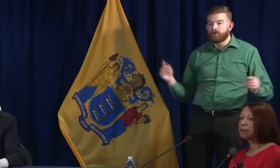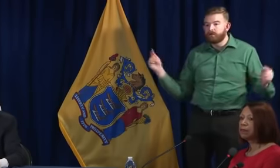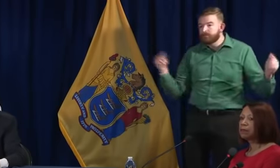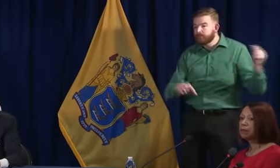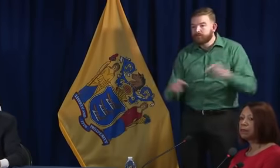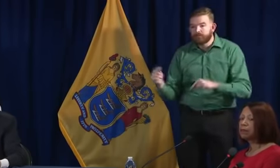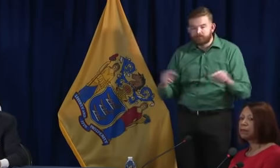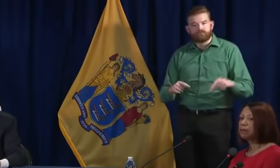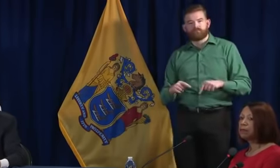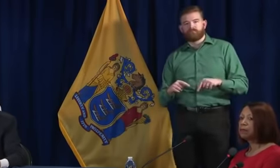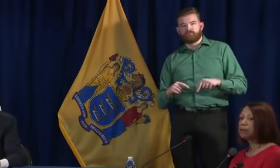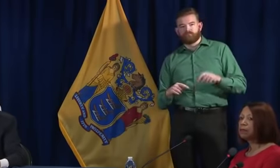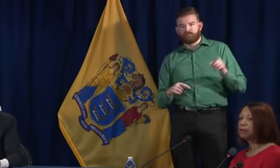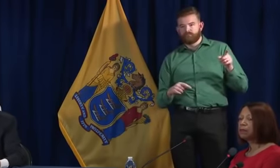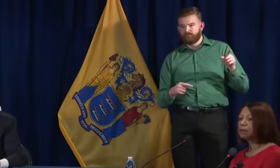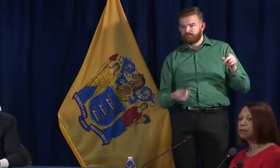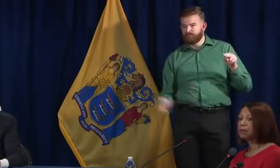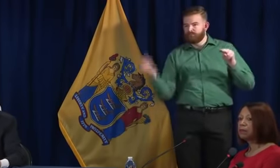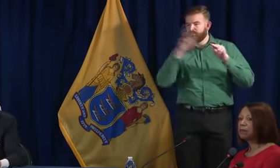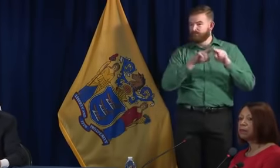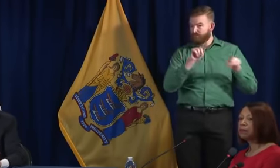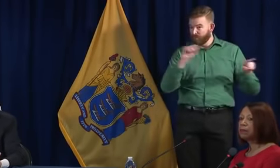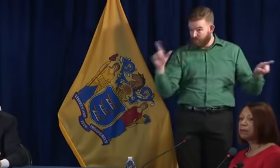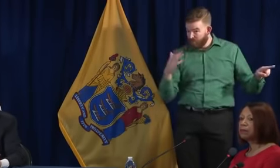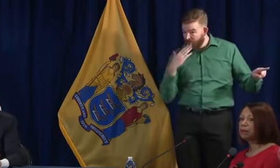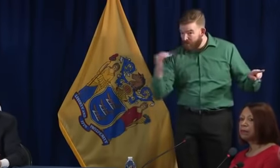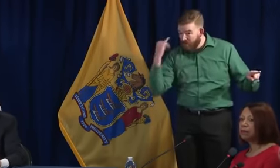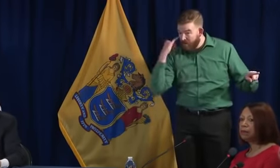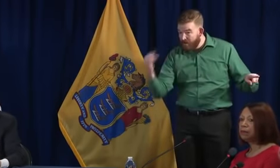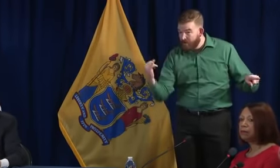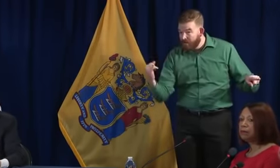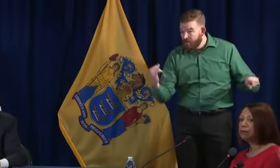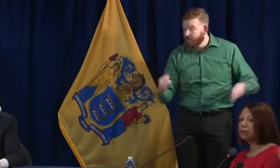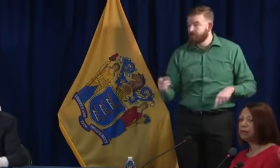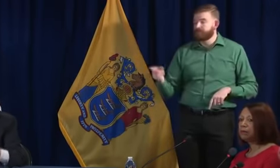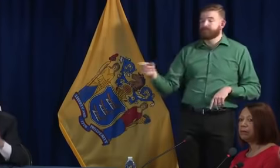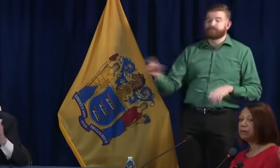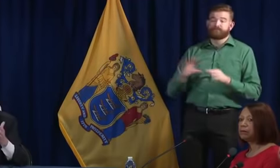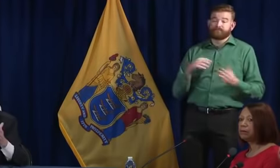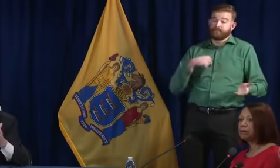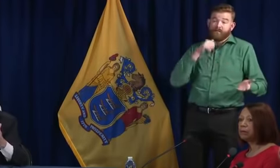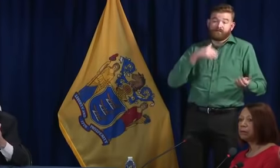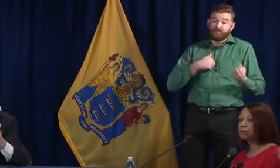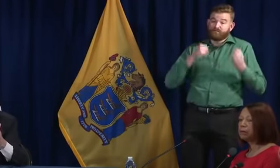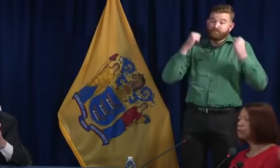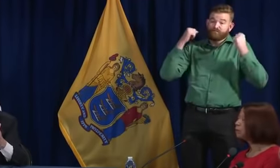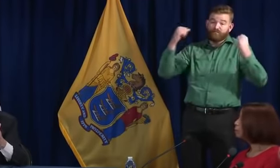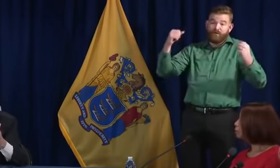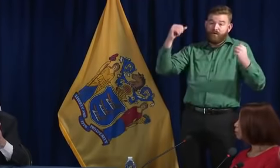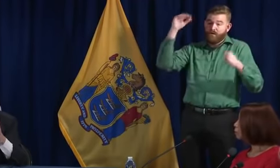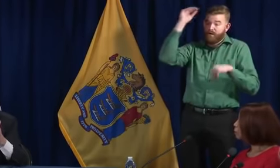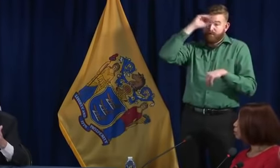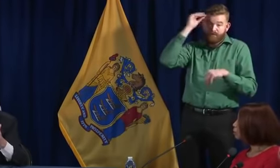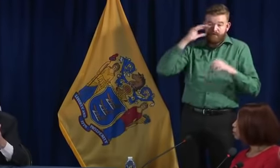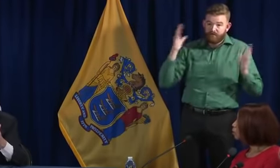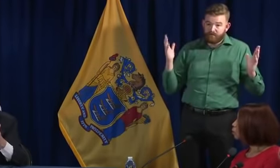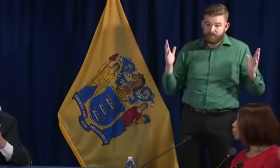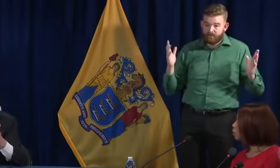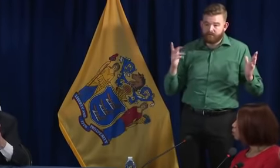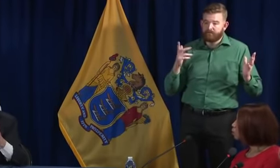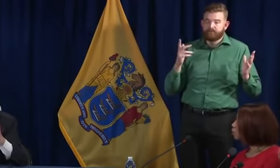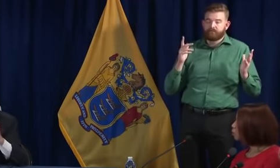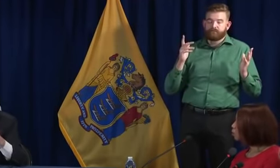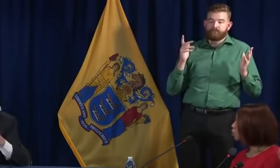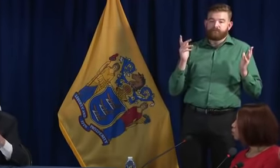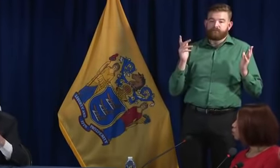held opinion. I believe that there are a couple of public hearings today. I mentioned this, I think, yesterday. So I don't have a whole lot of